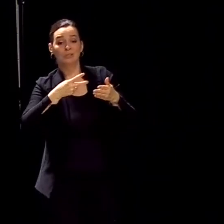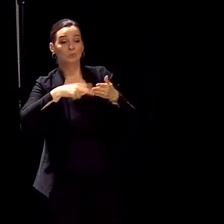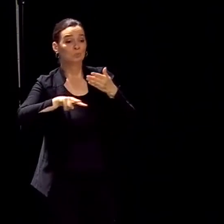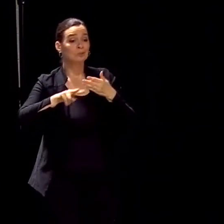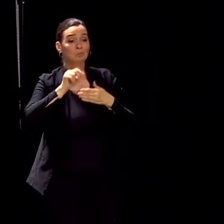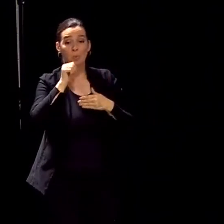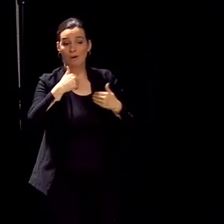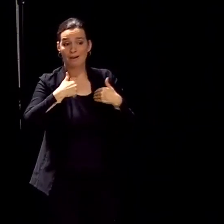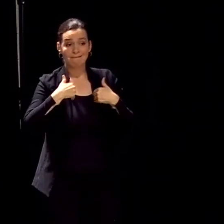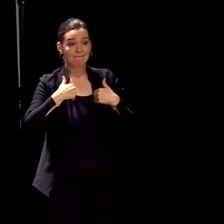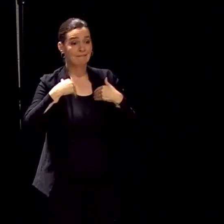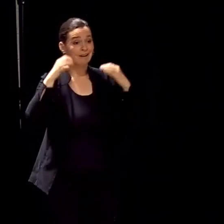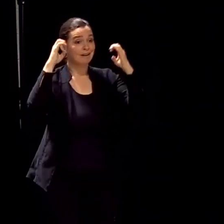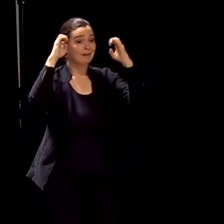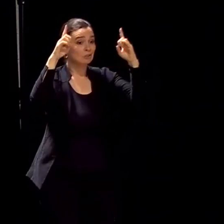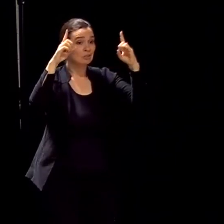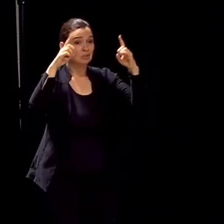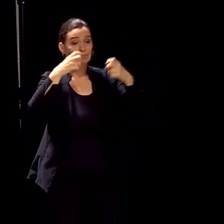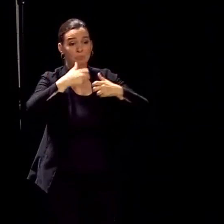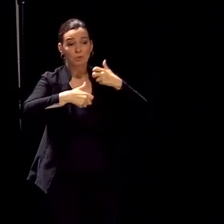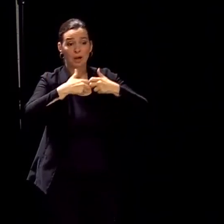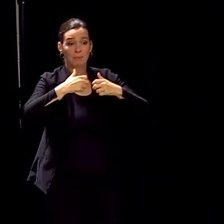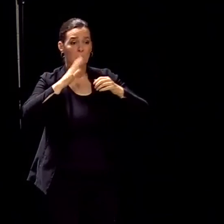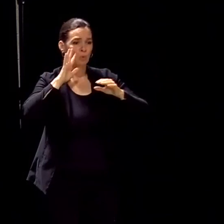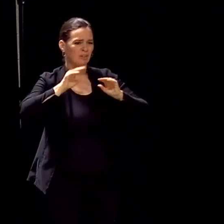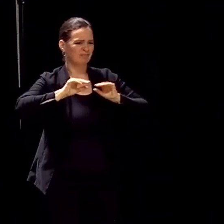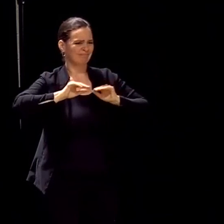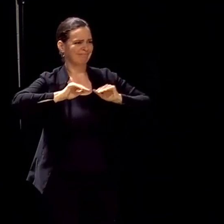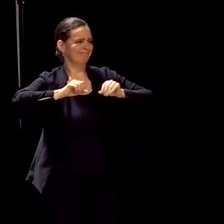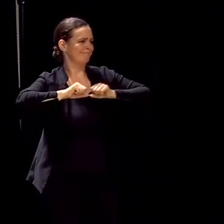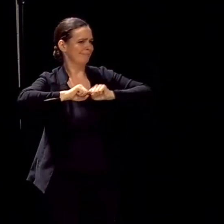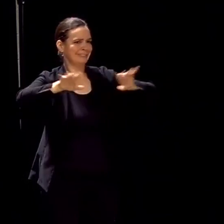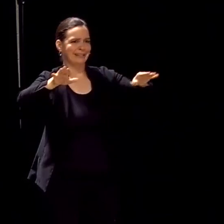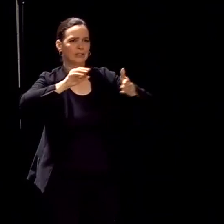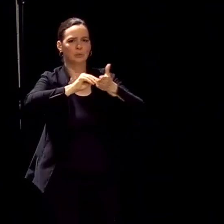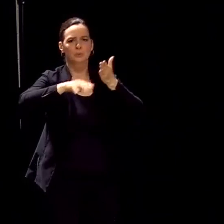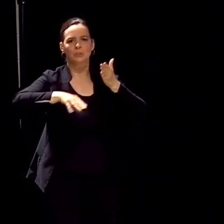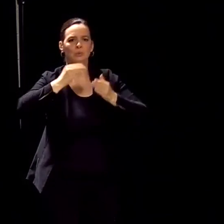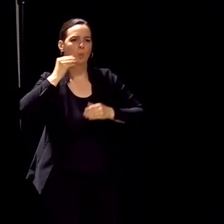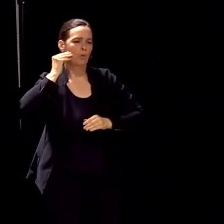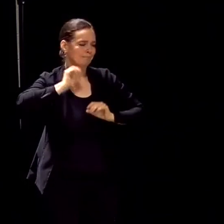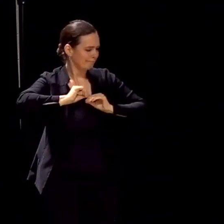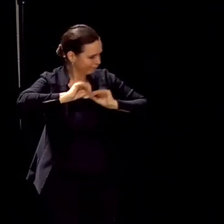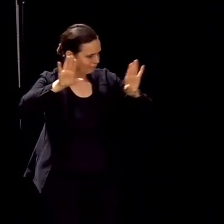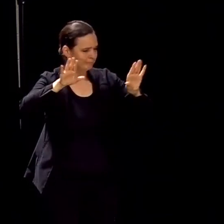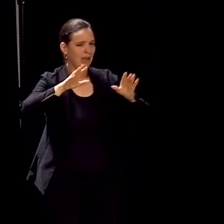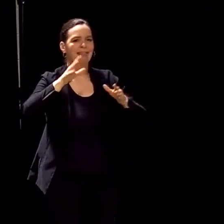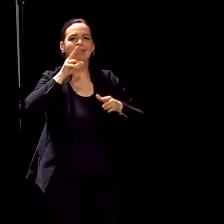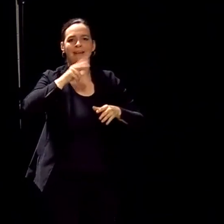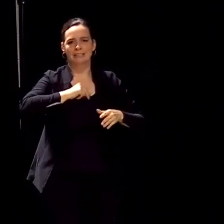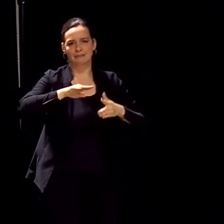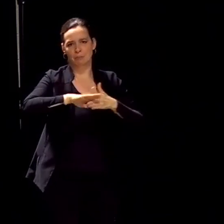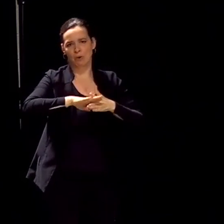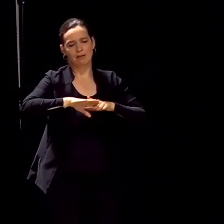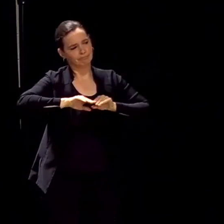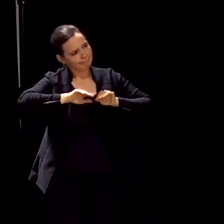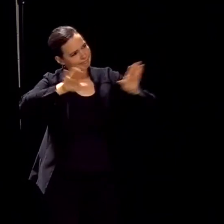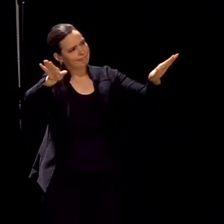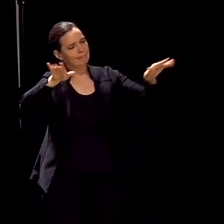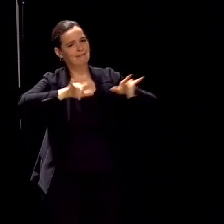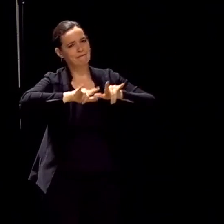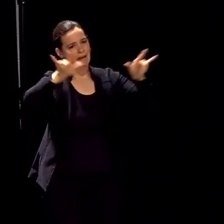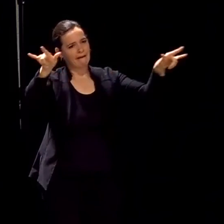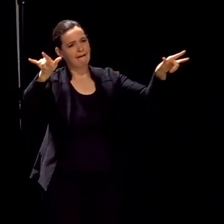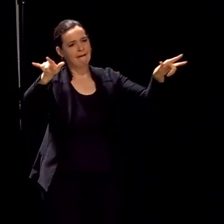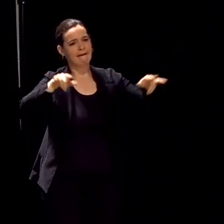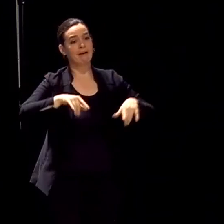higher ed cases anymore. Everybody's going to go home after Thanksgiving break, and they'll come back in next year and start